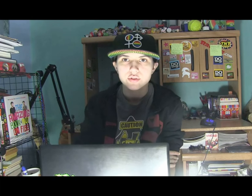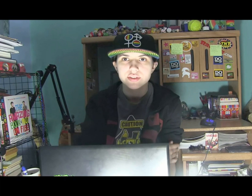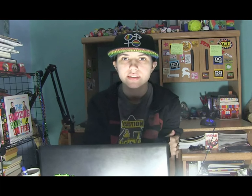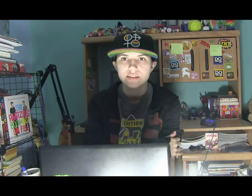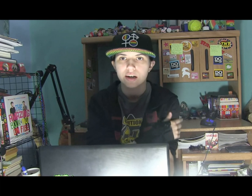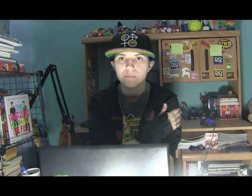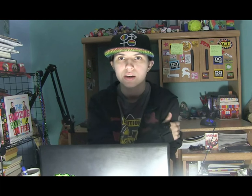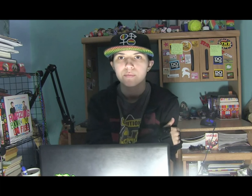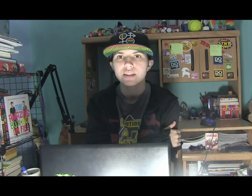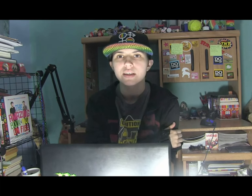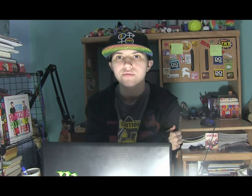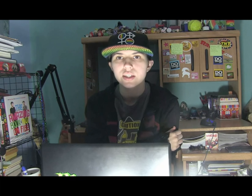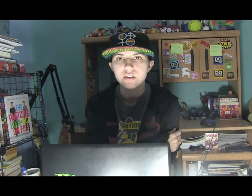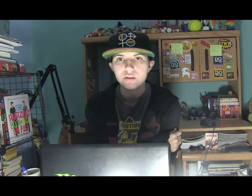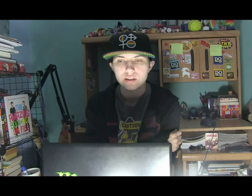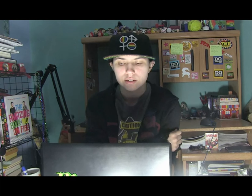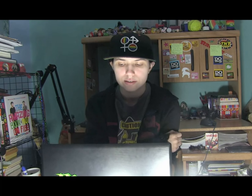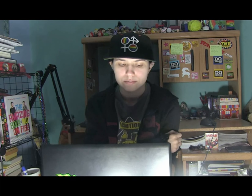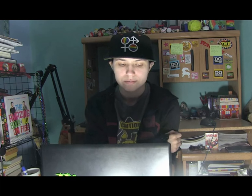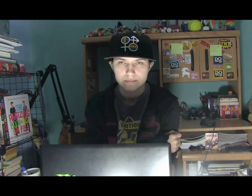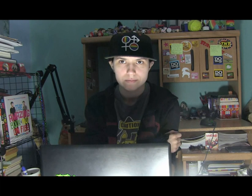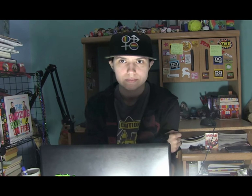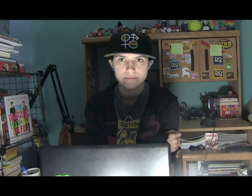since Monday's video,